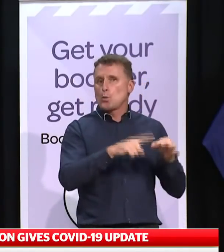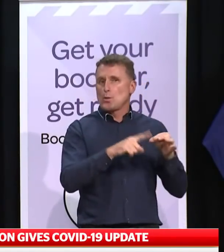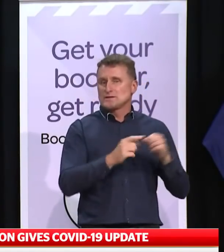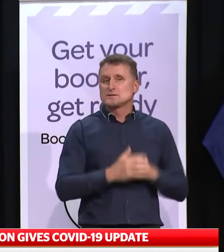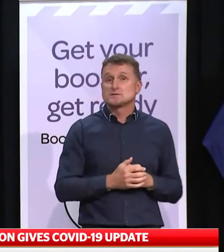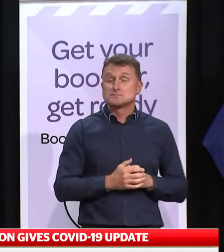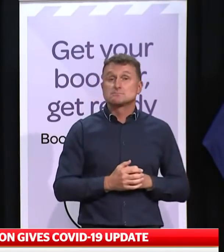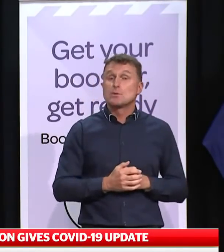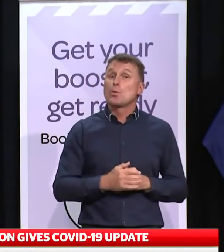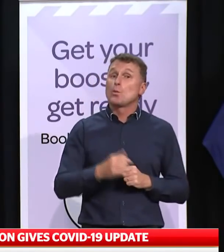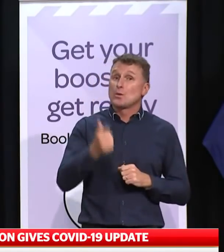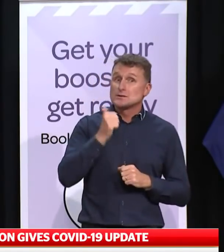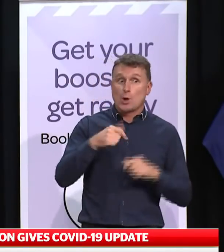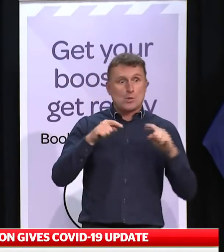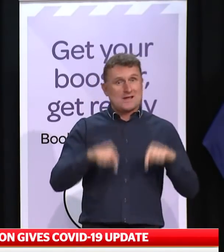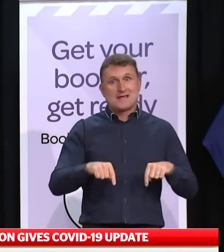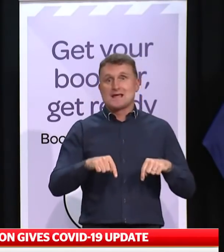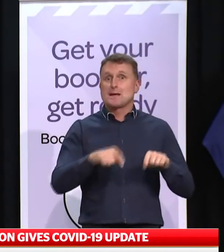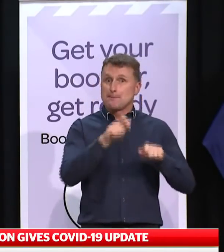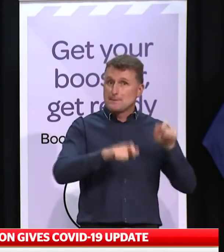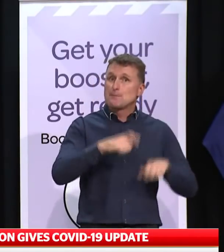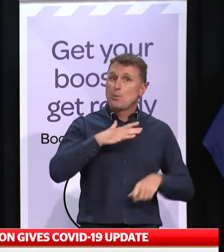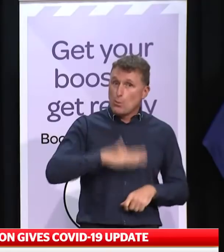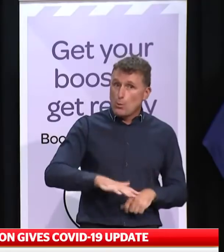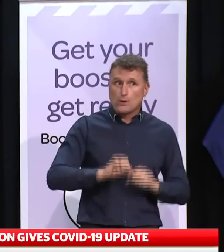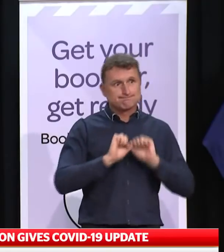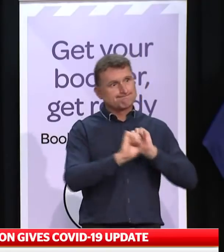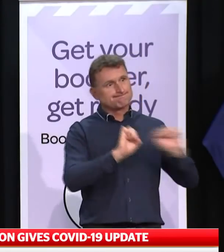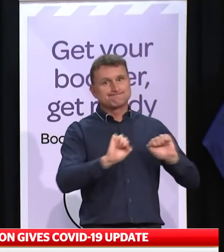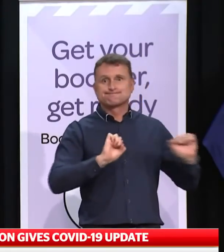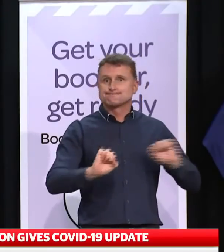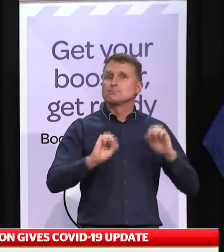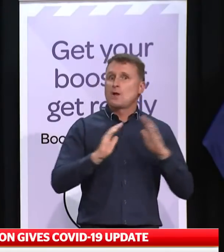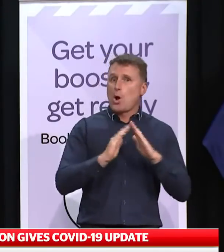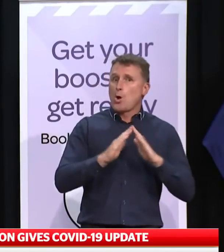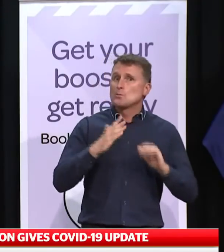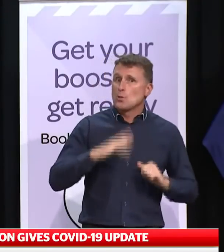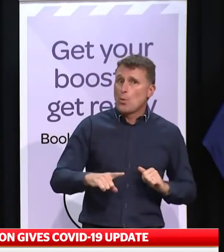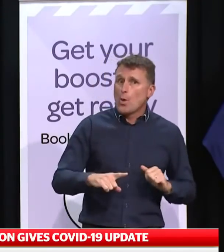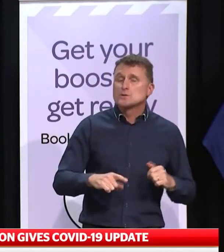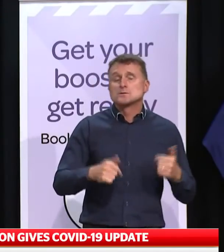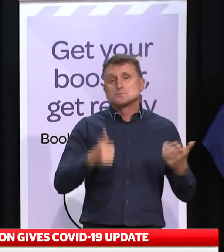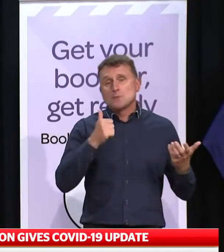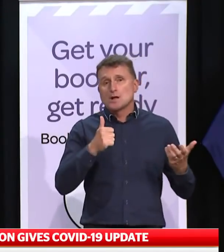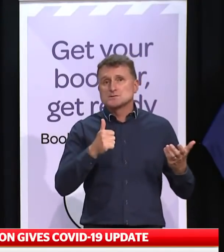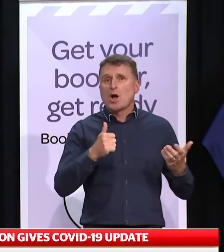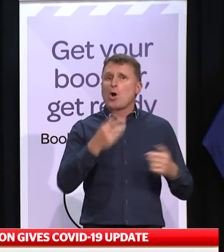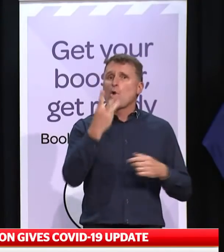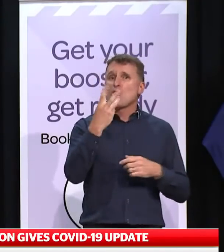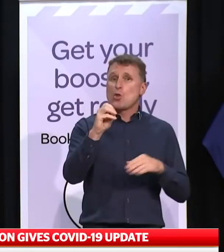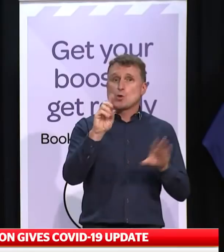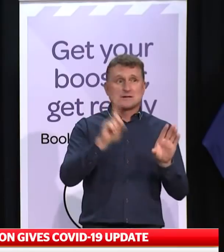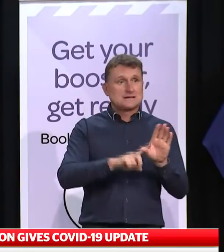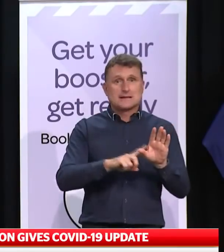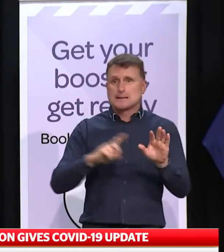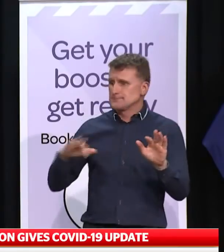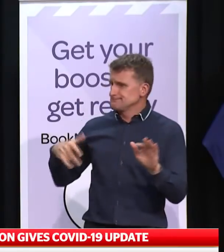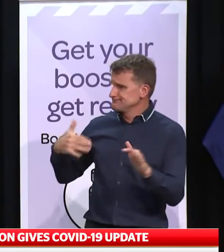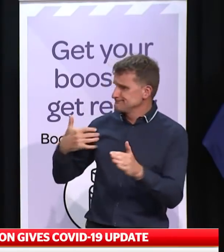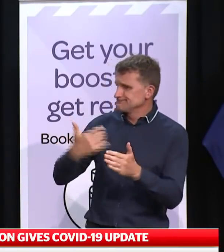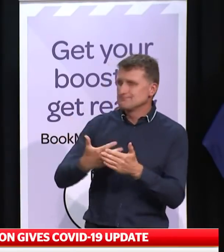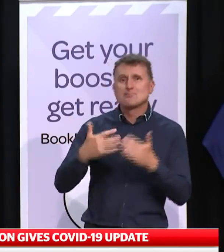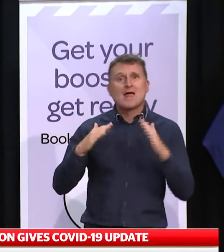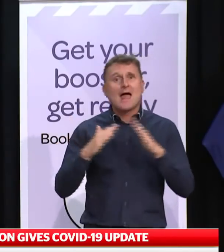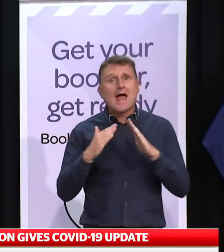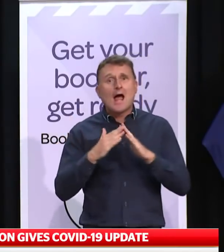we want more people to own their own home. It is a long journey to come back from around 30 years of the way in which our housing market has